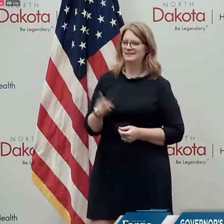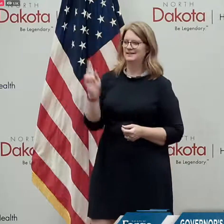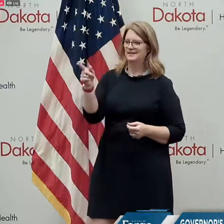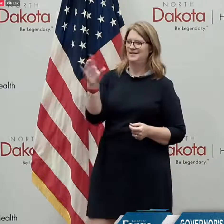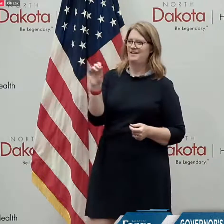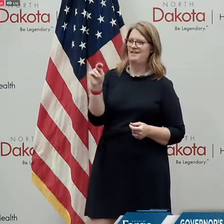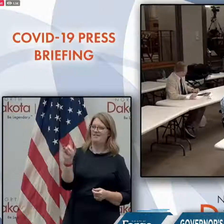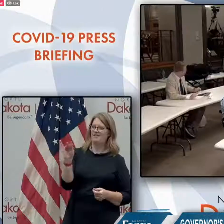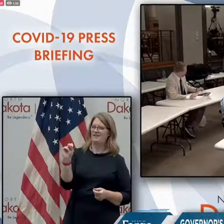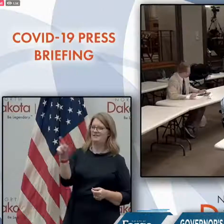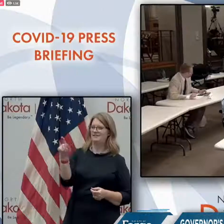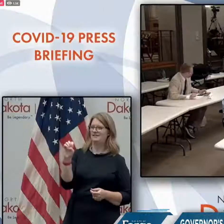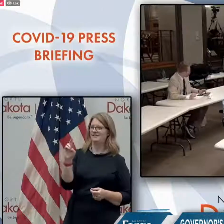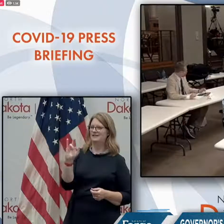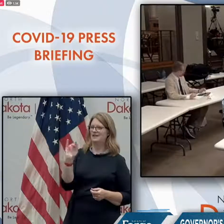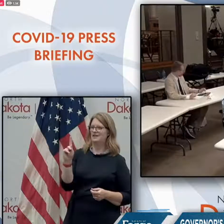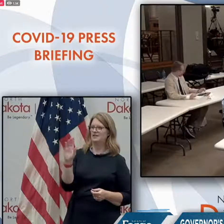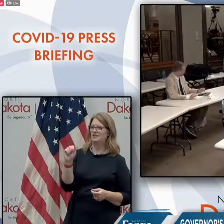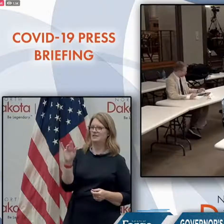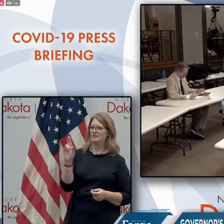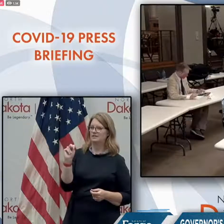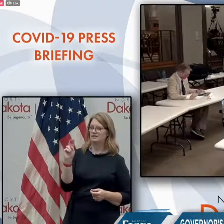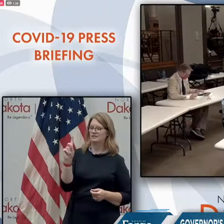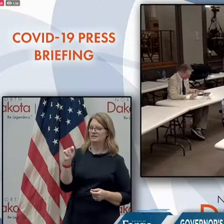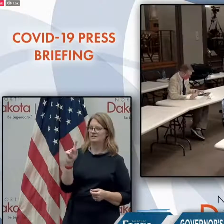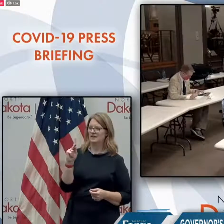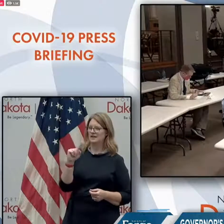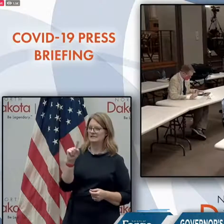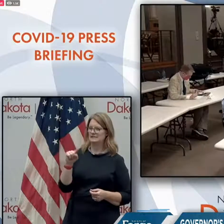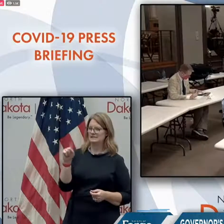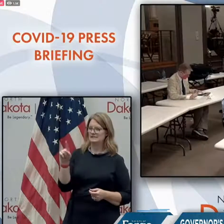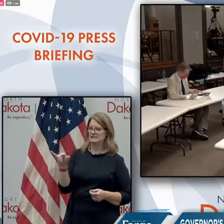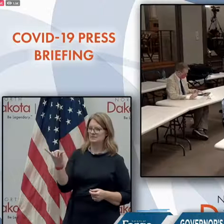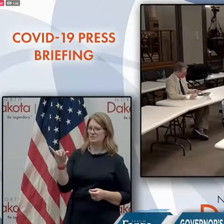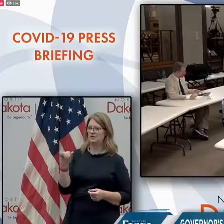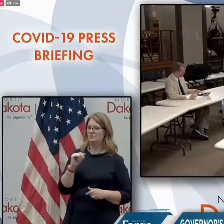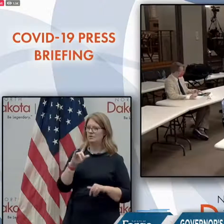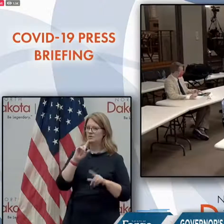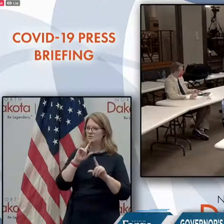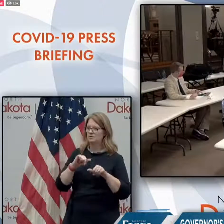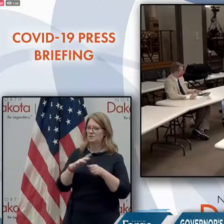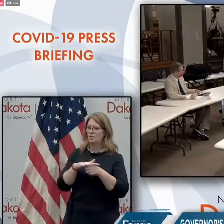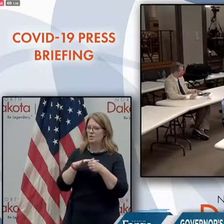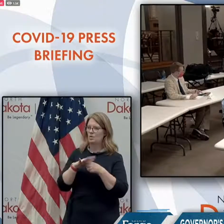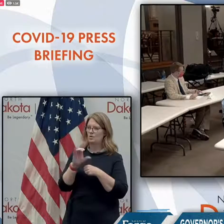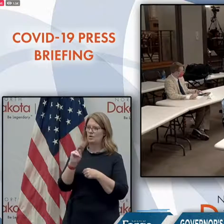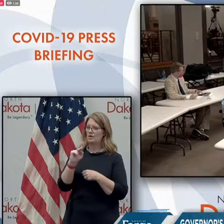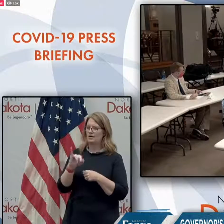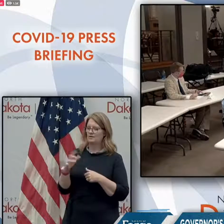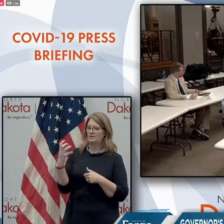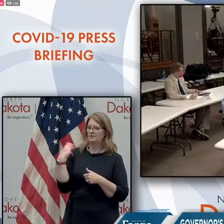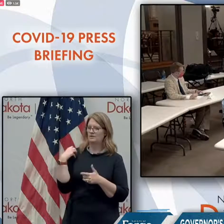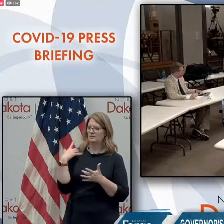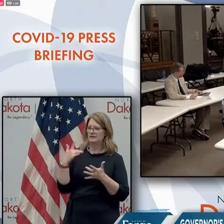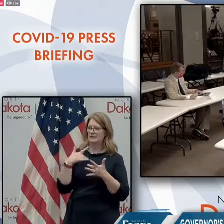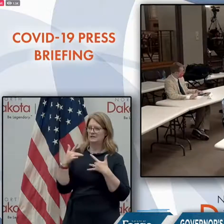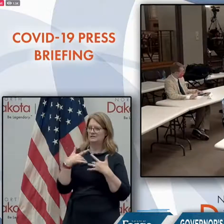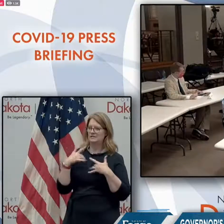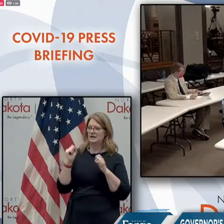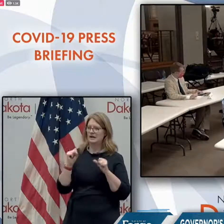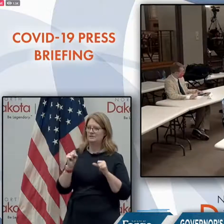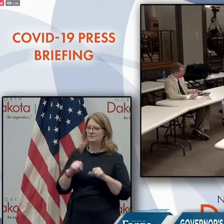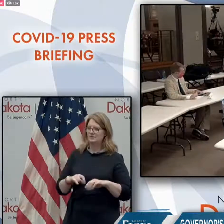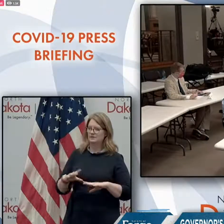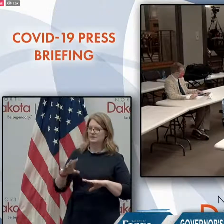online. Eric Arndt with KZZY. What is your response to local county officials who have concerns about being able to